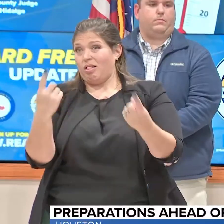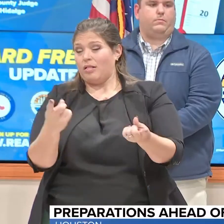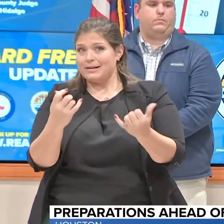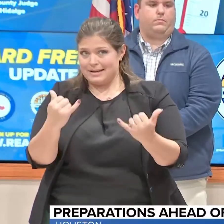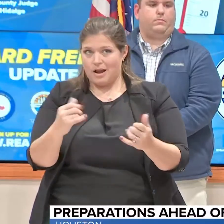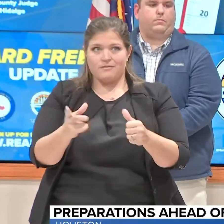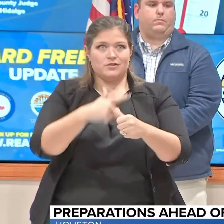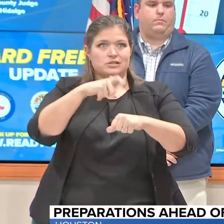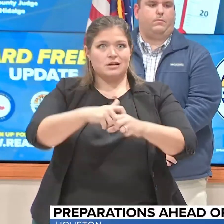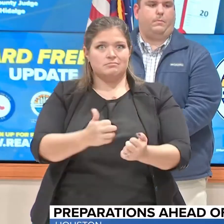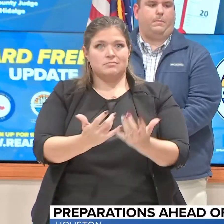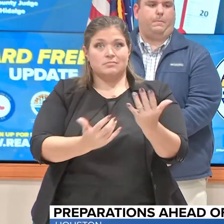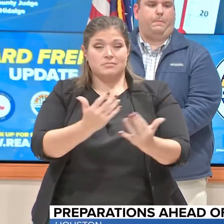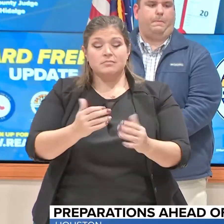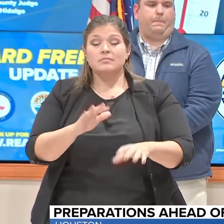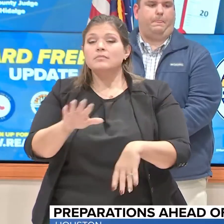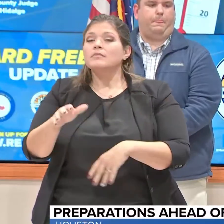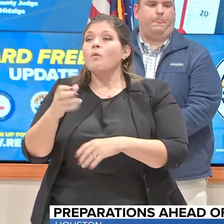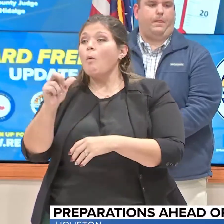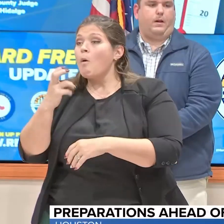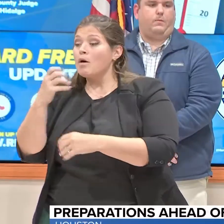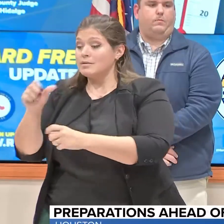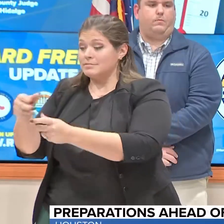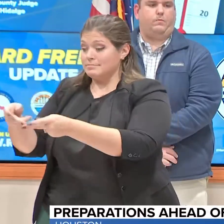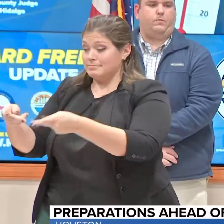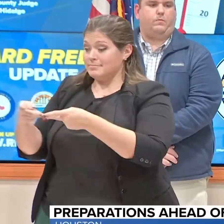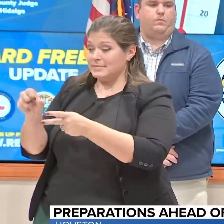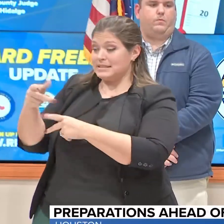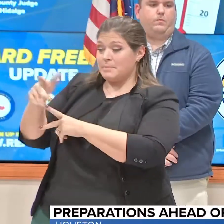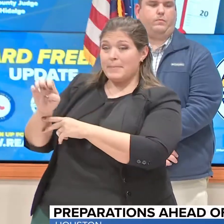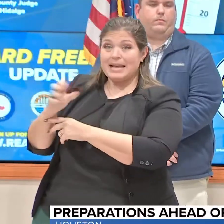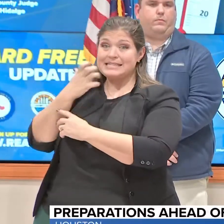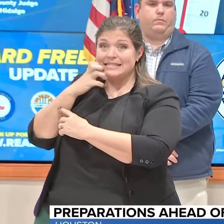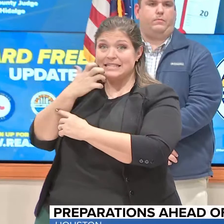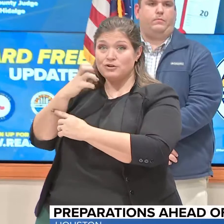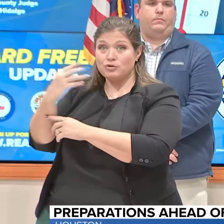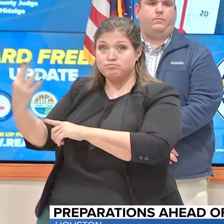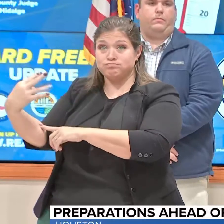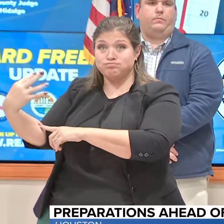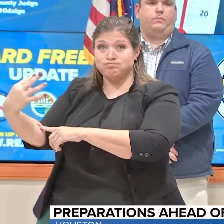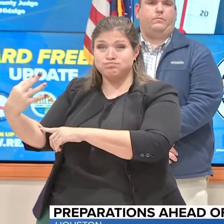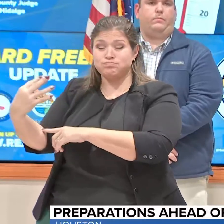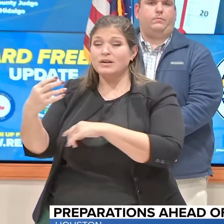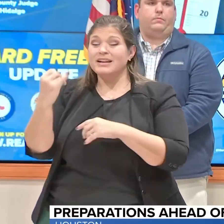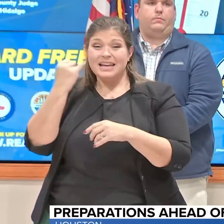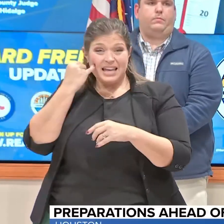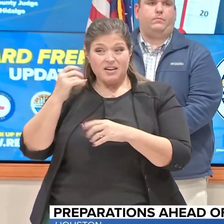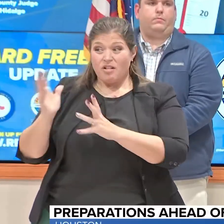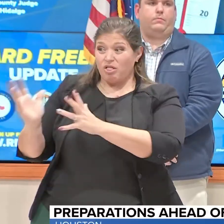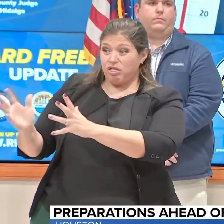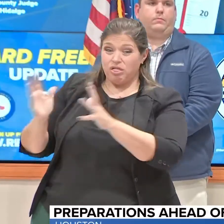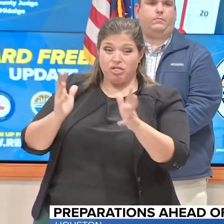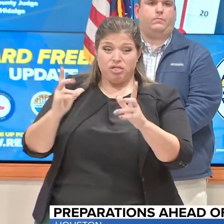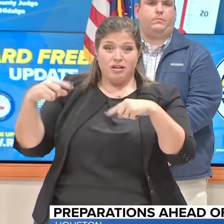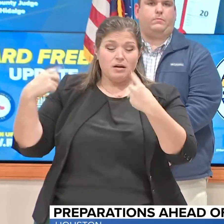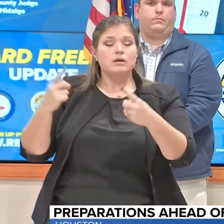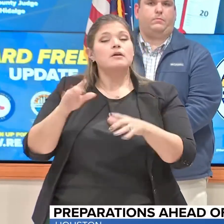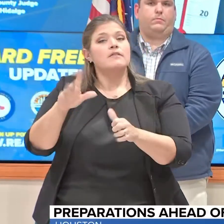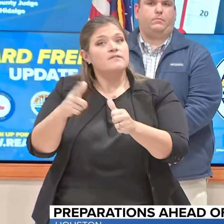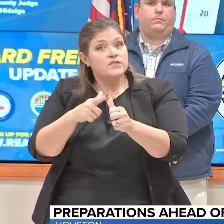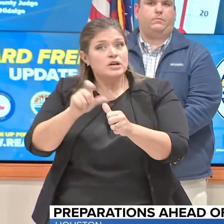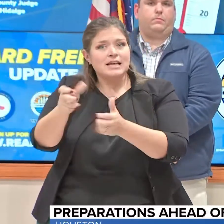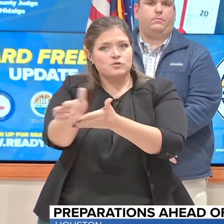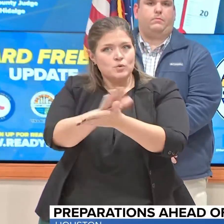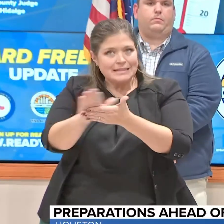remind you, if you haven't started your space heater, if you haven't started your fireplace, make sure those are clean. Make sure